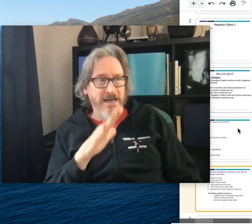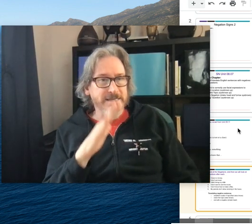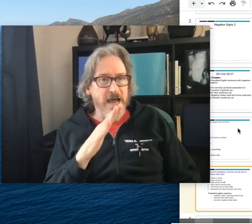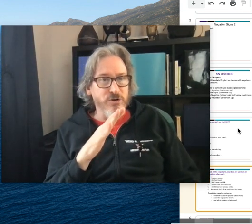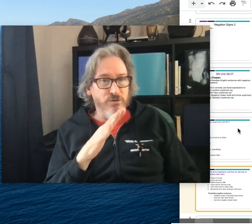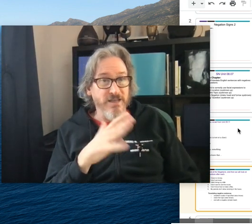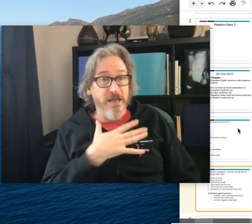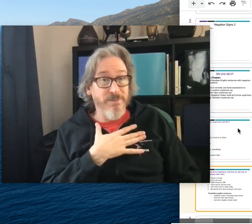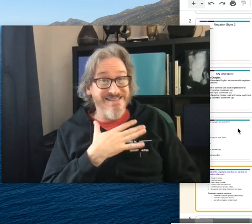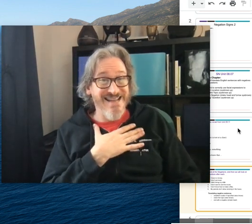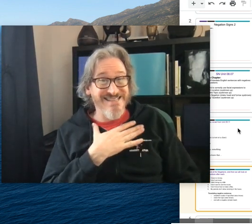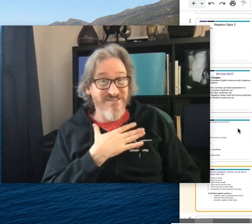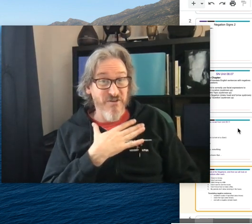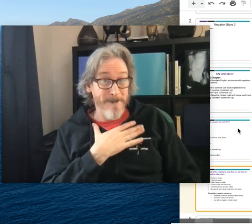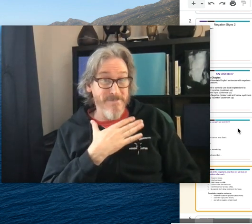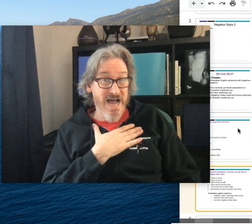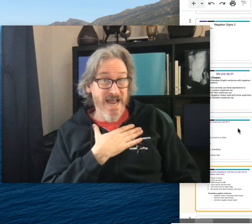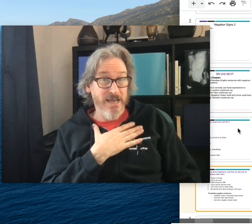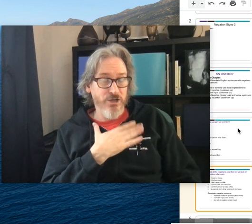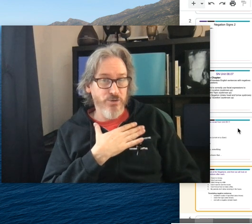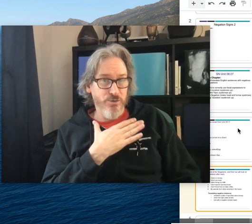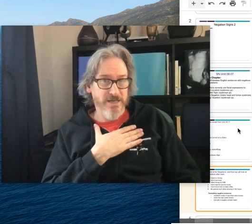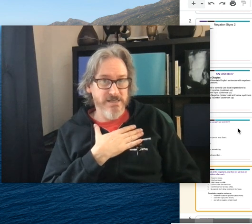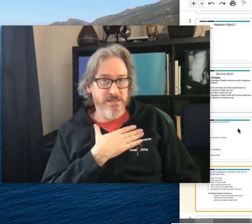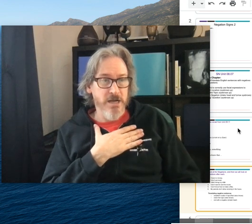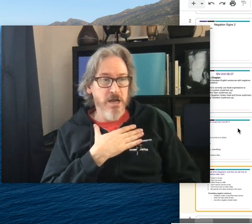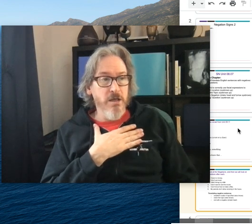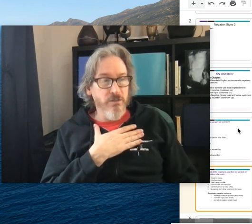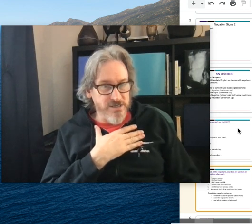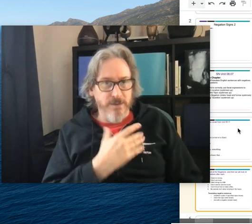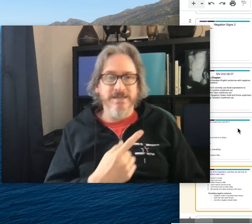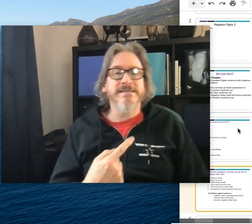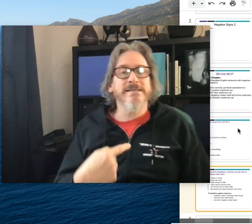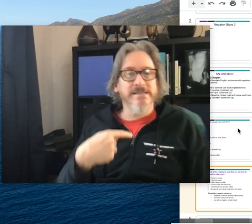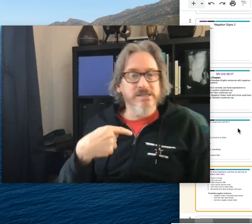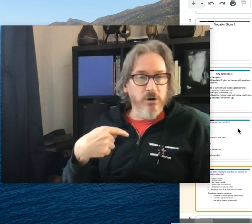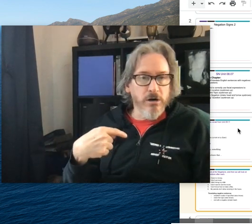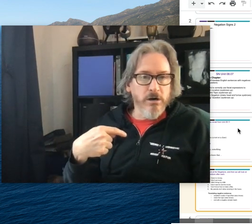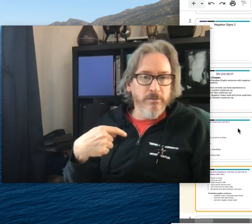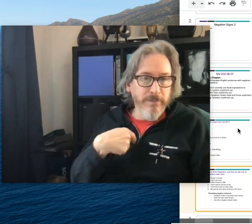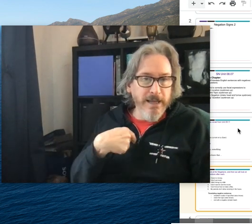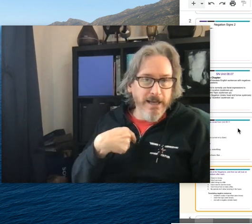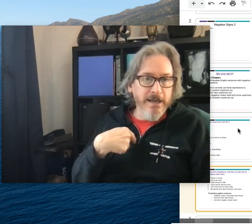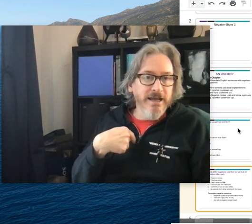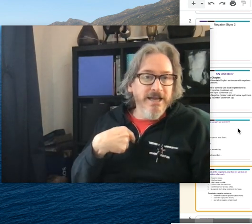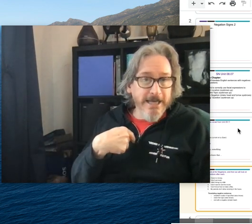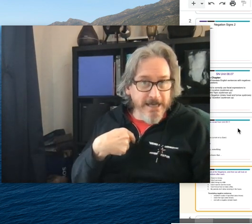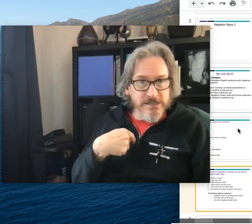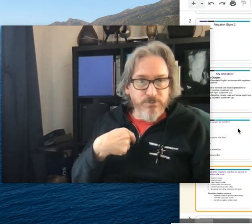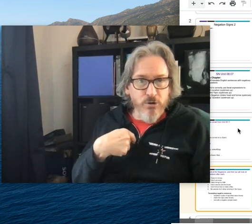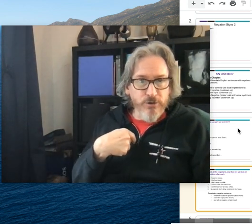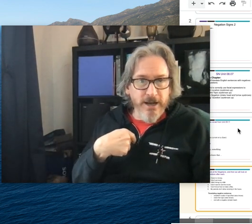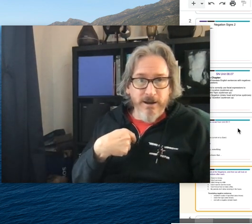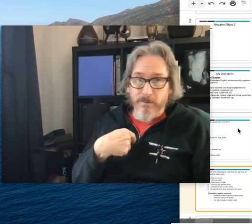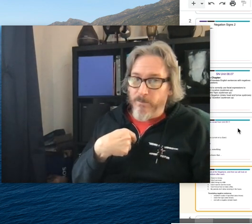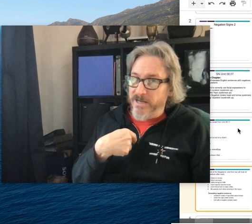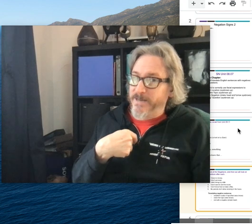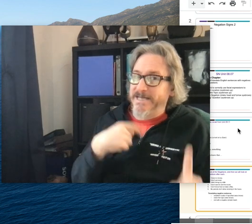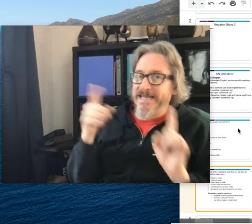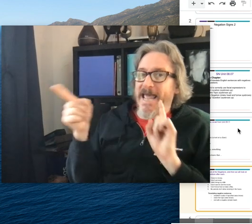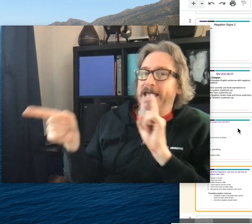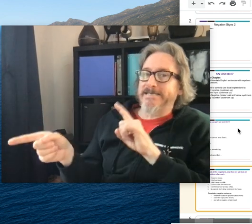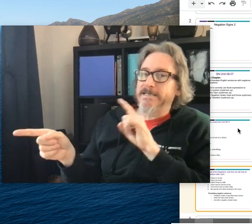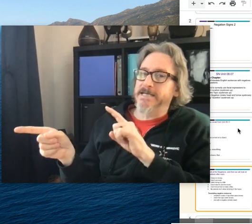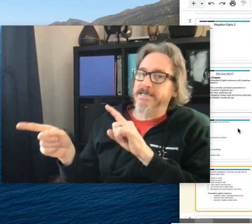and anytime you're thinking possessive, my, you do this. There are some instances where me is appropriate, but